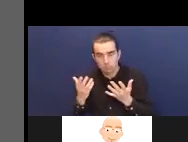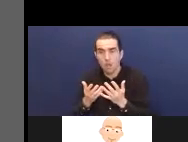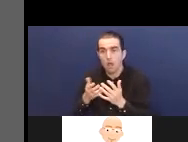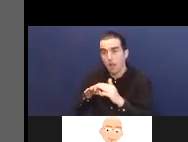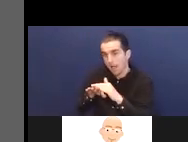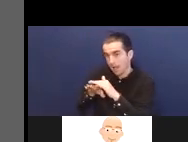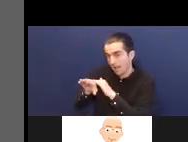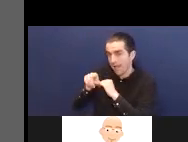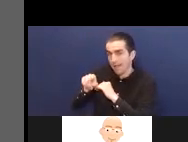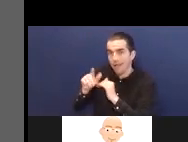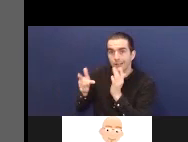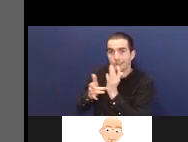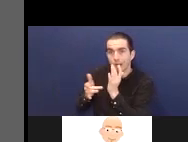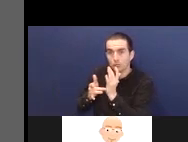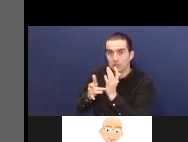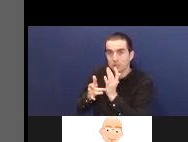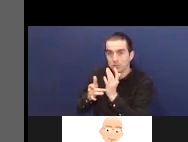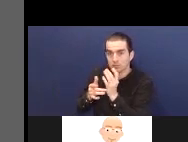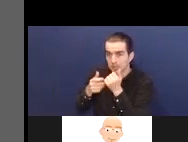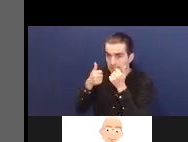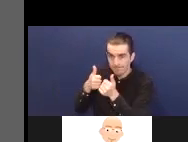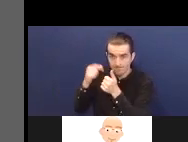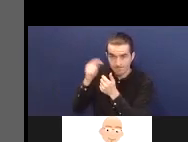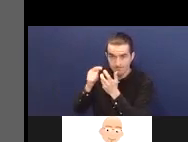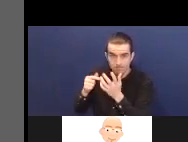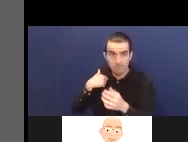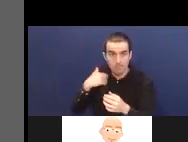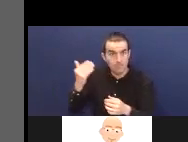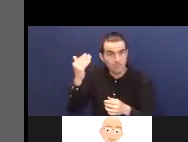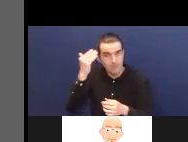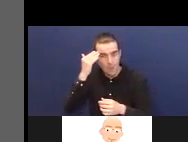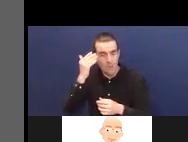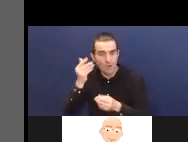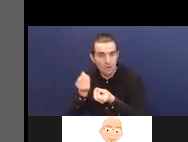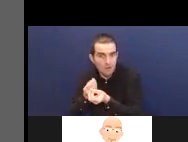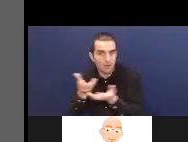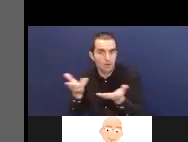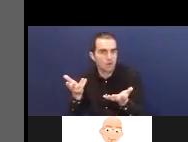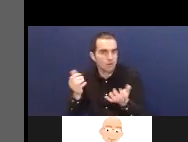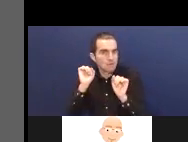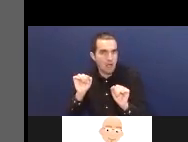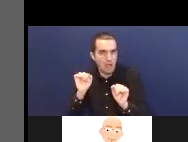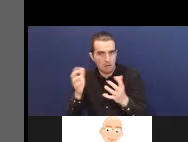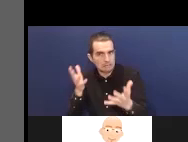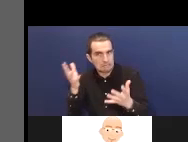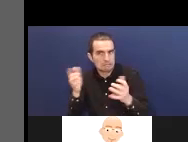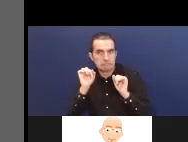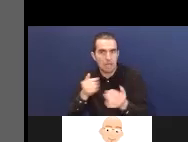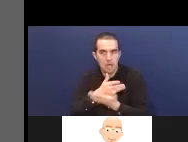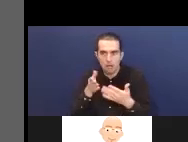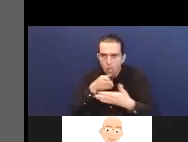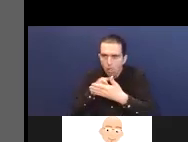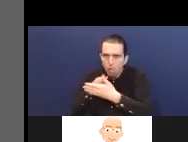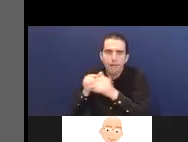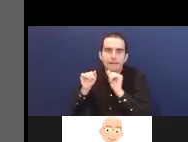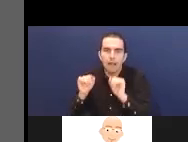nice project with the Kitabu, for example. So I think it's overall pretty positive, or at least we had the opportunity